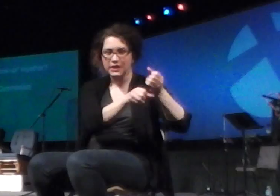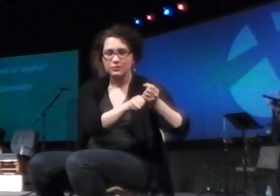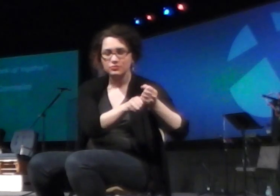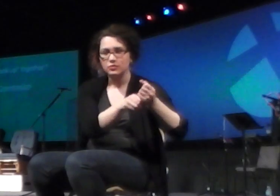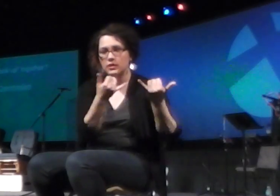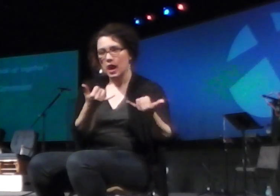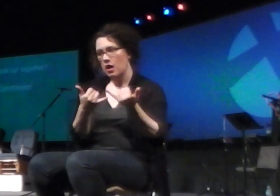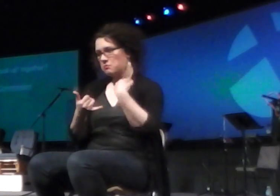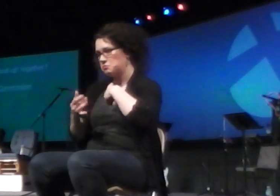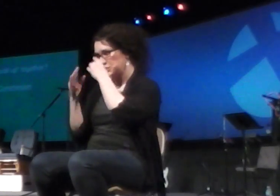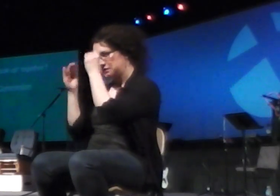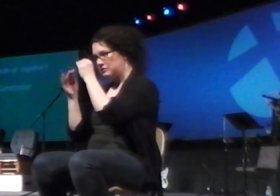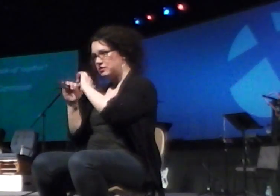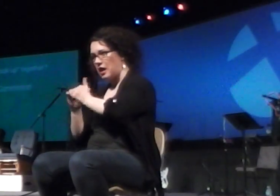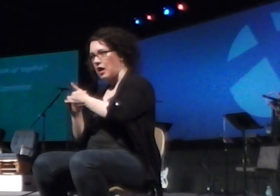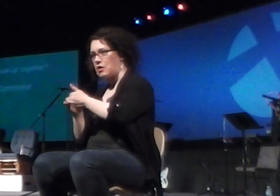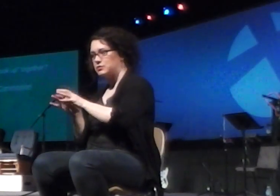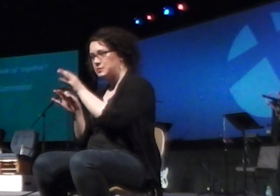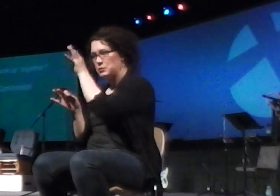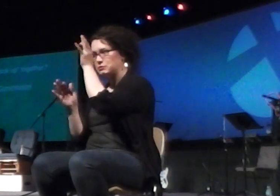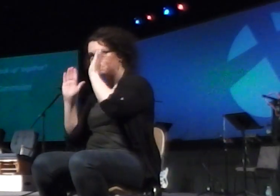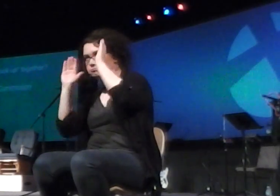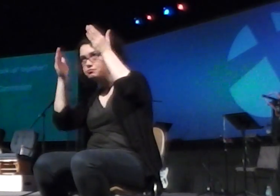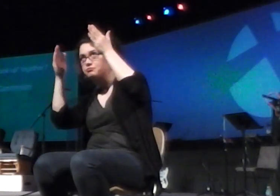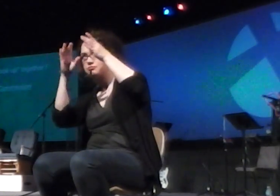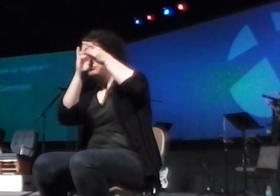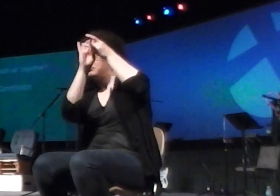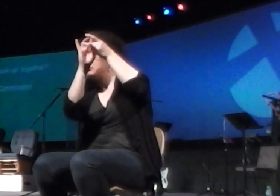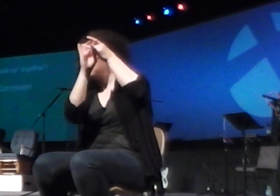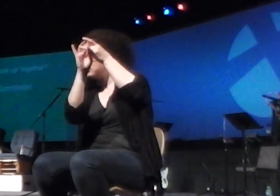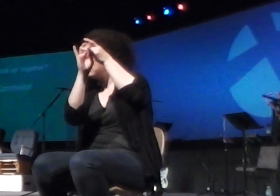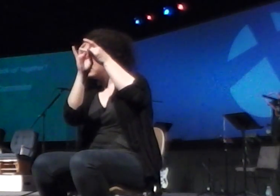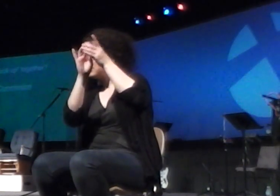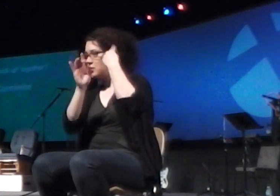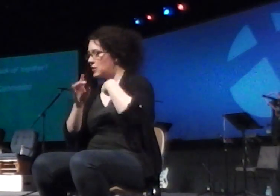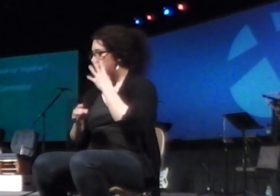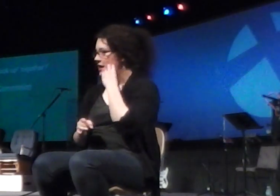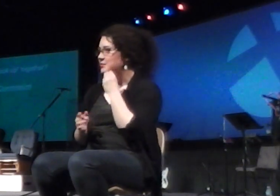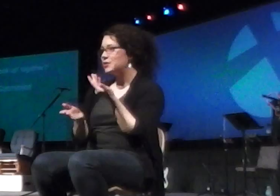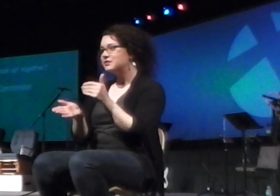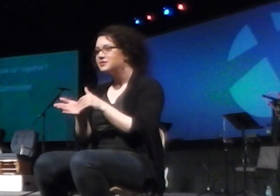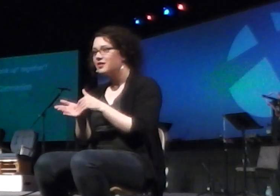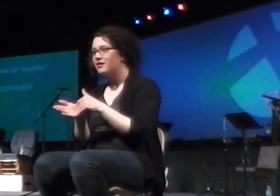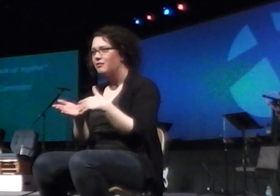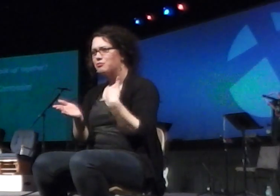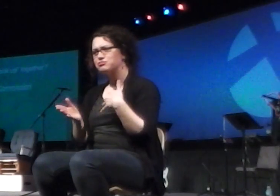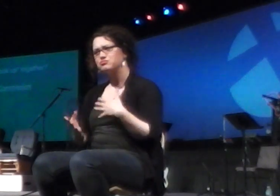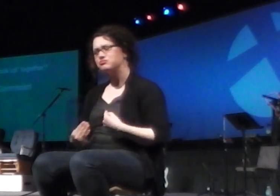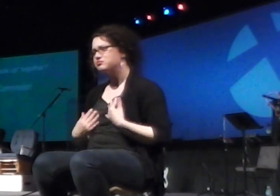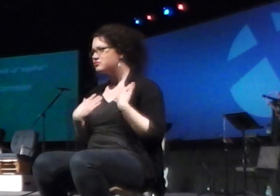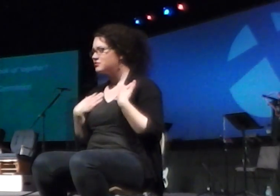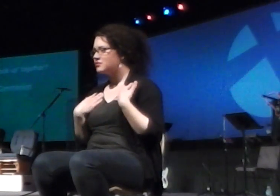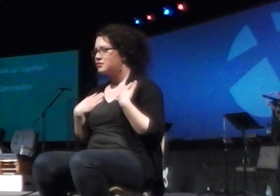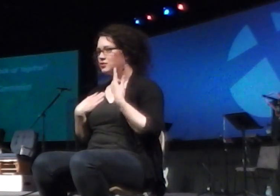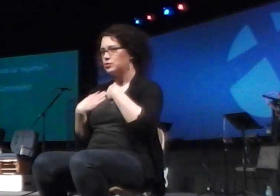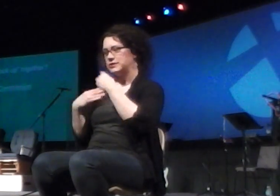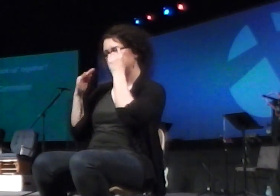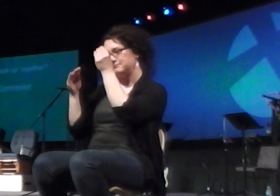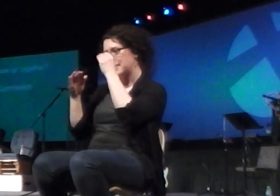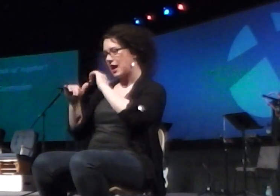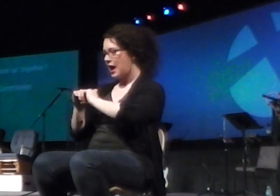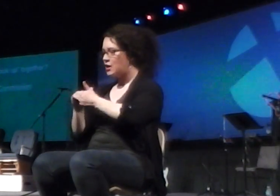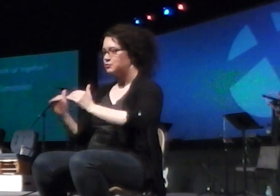we can be a voice of commissioning. We can be a voice that helps the younger generation step up and see what God's calling them to